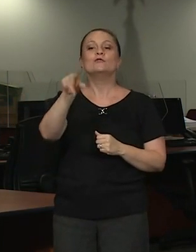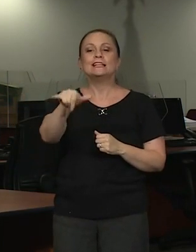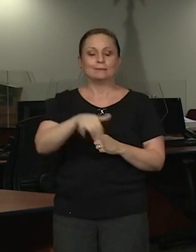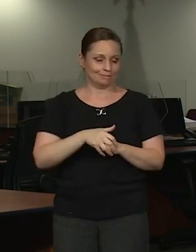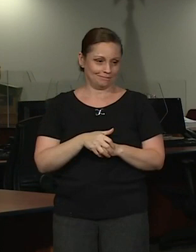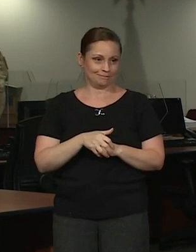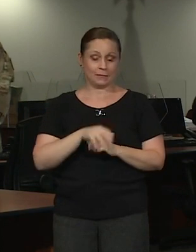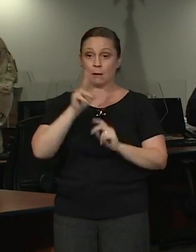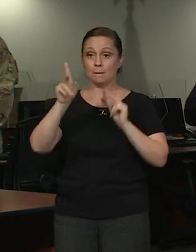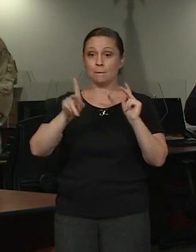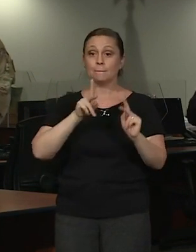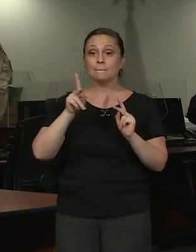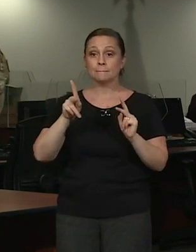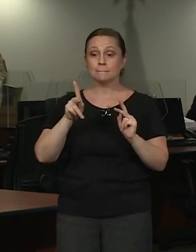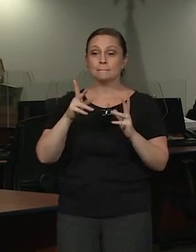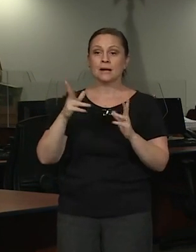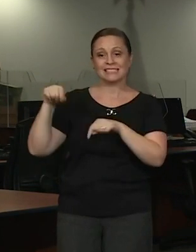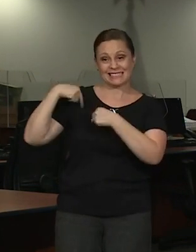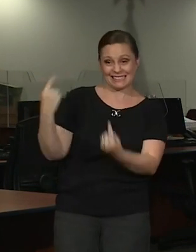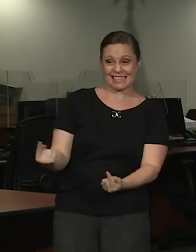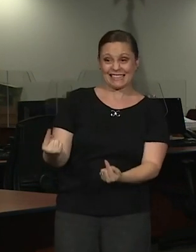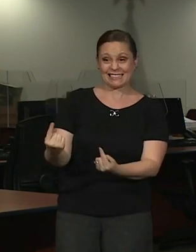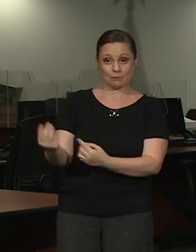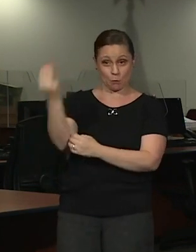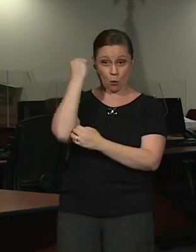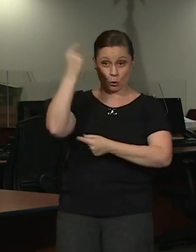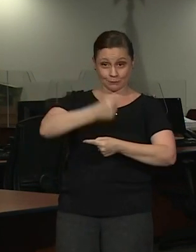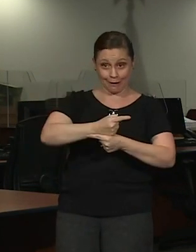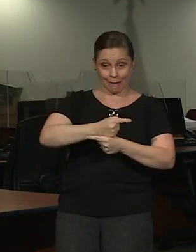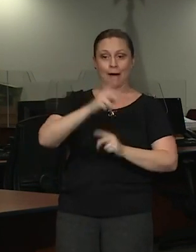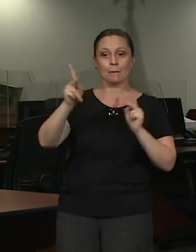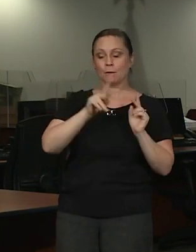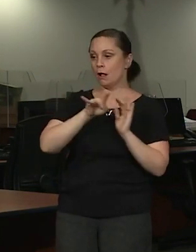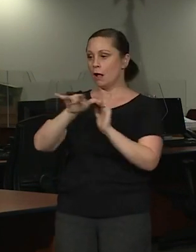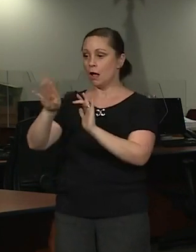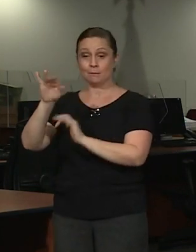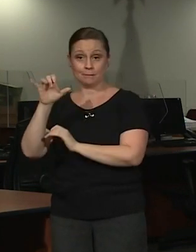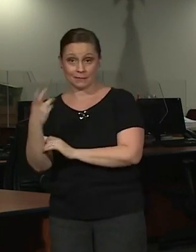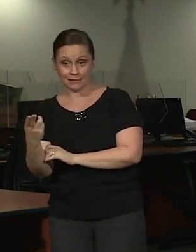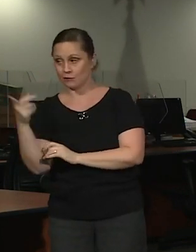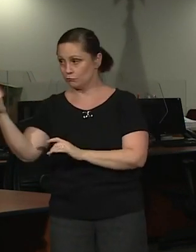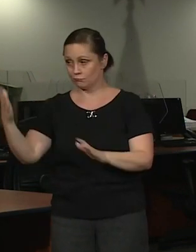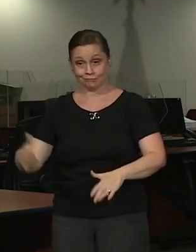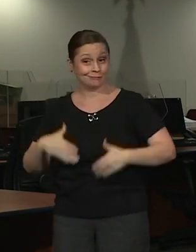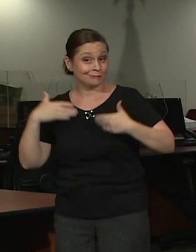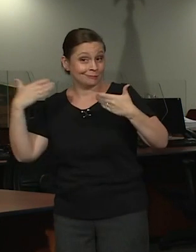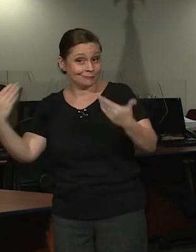who have gone to the beach since Memorial Day, would you recommend they go get tested?